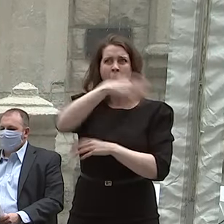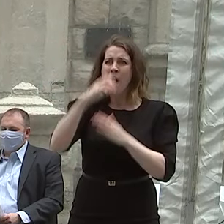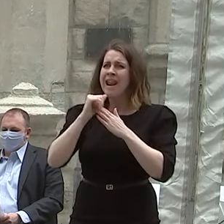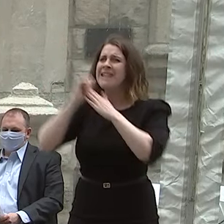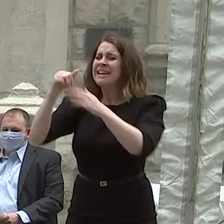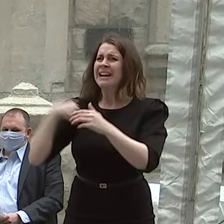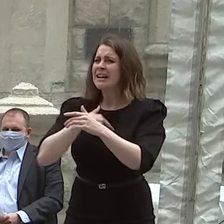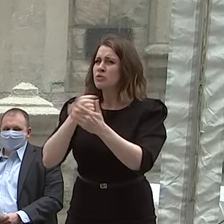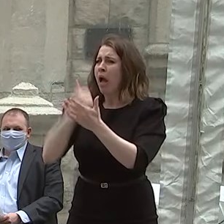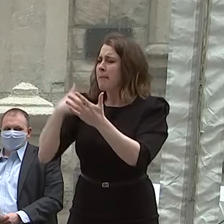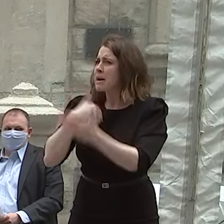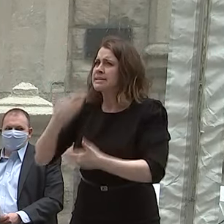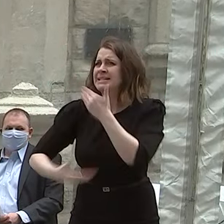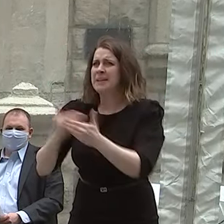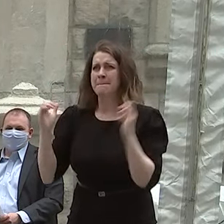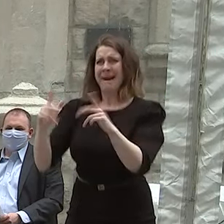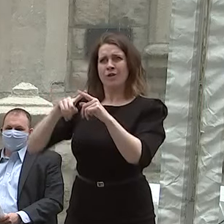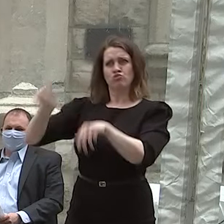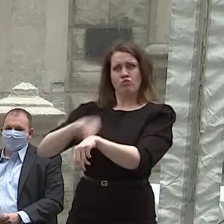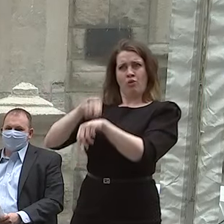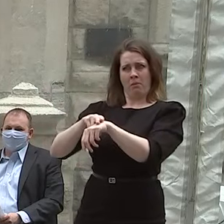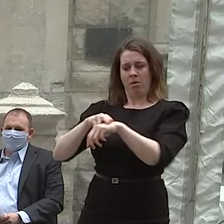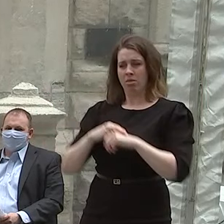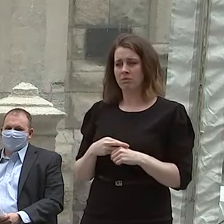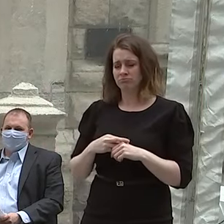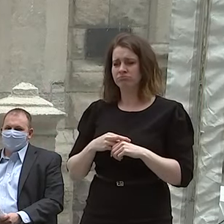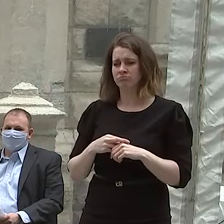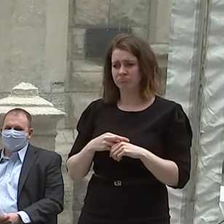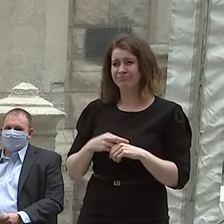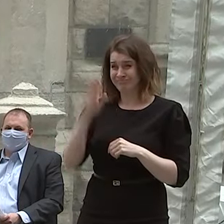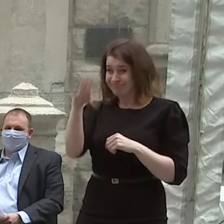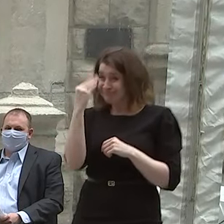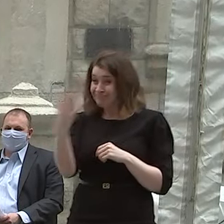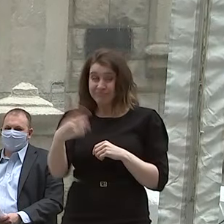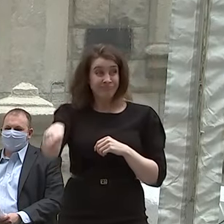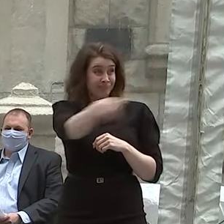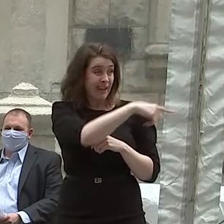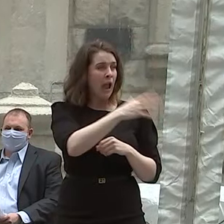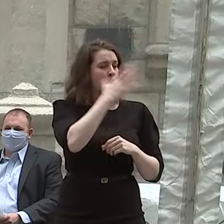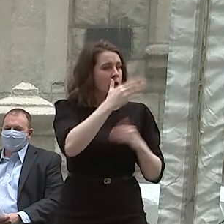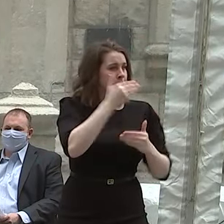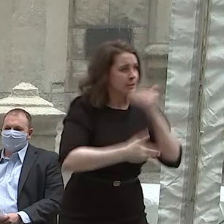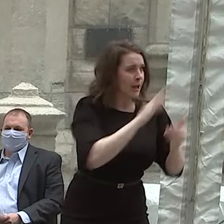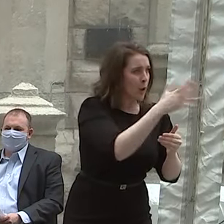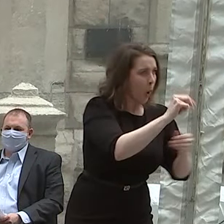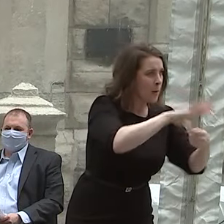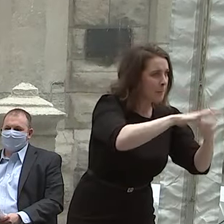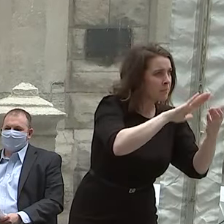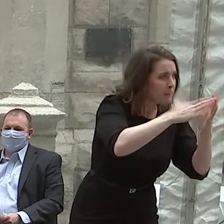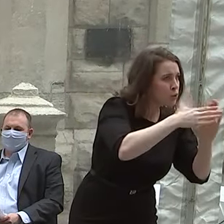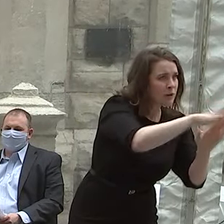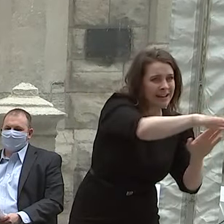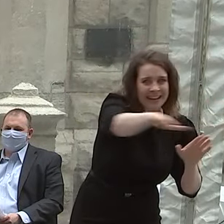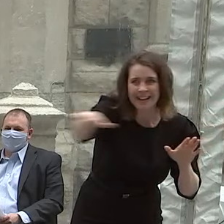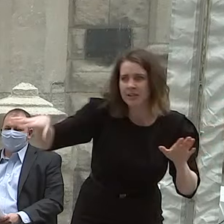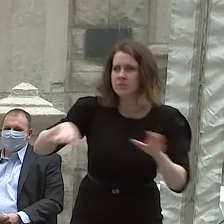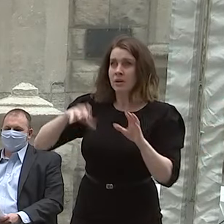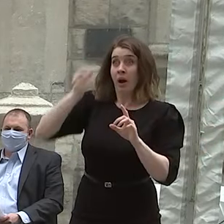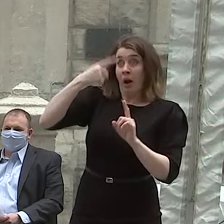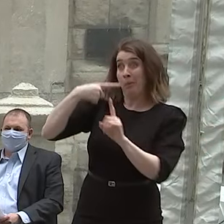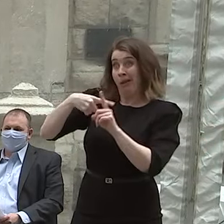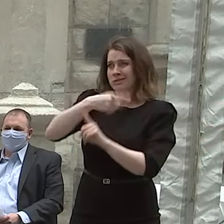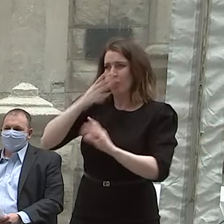our historic recovery. But make no mistake, while they will lead their committees, they will be working with countless